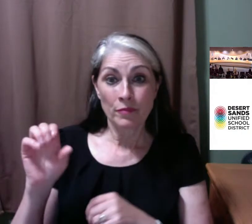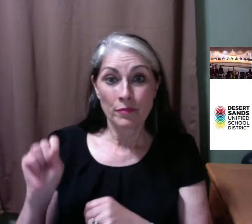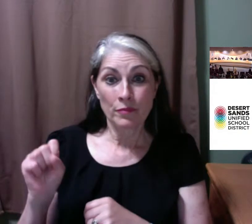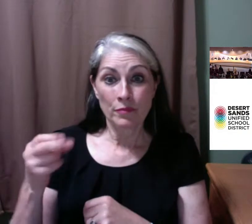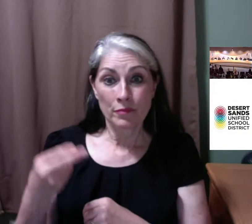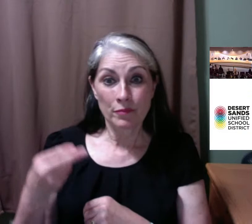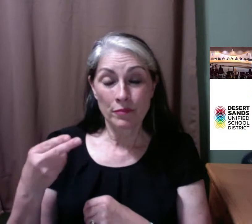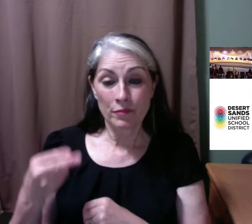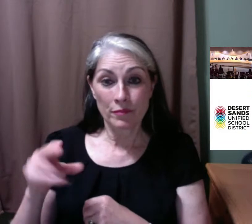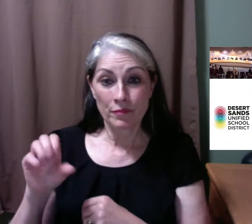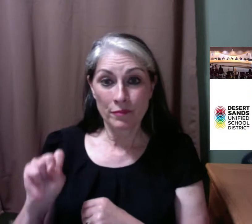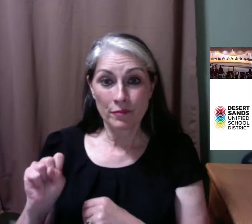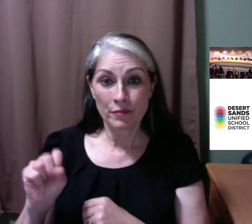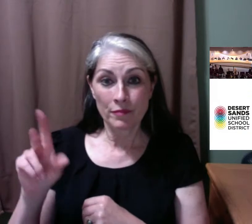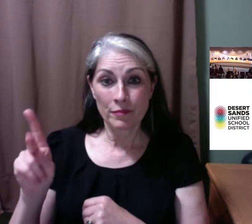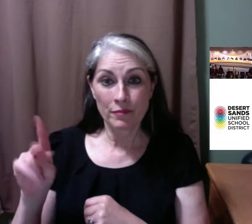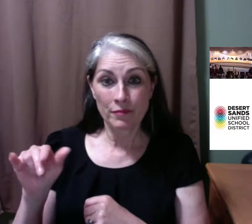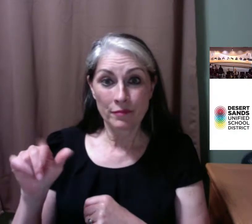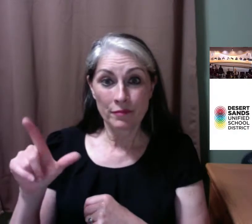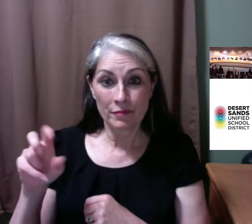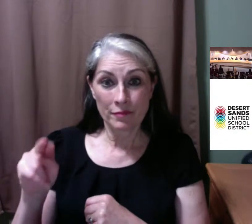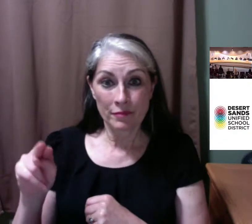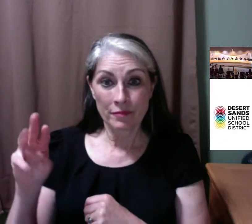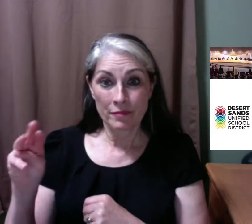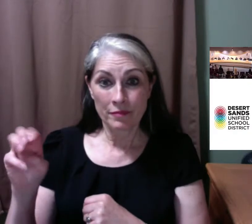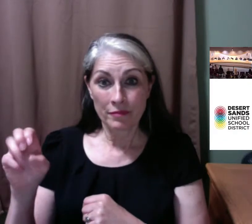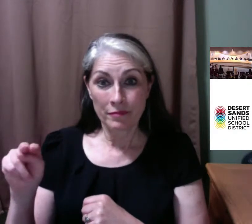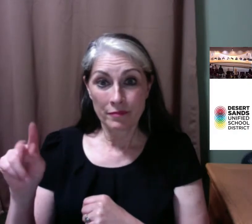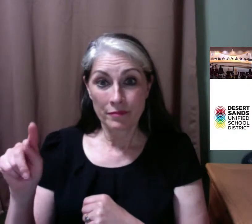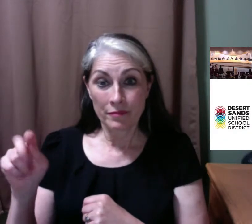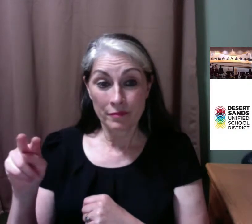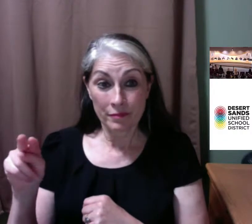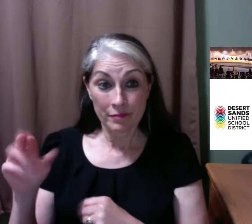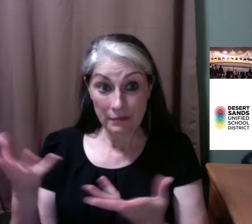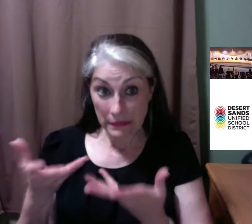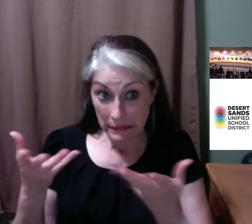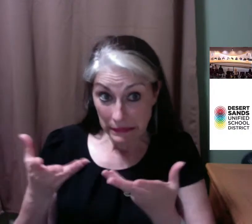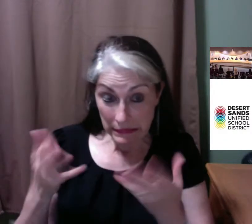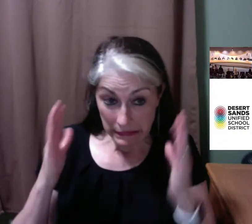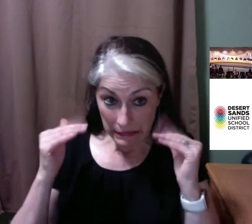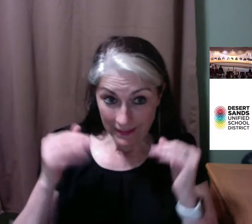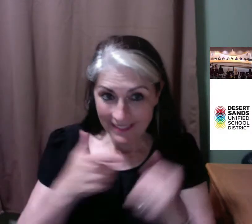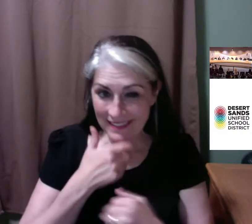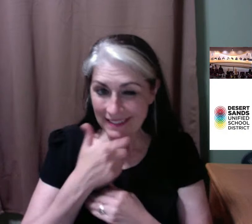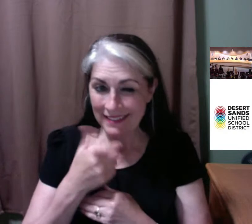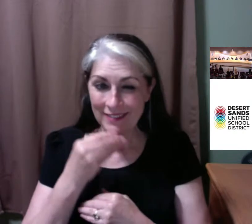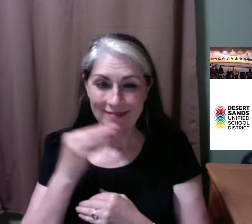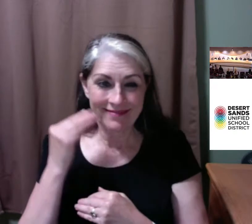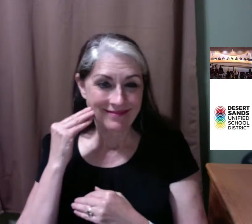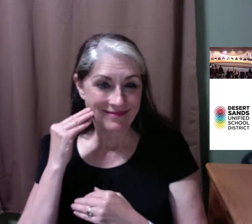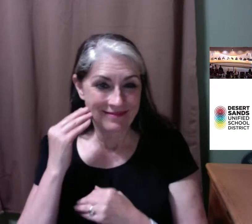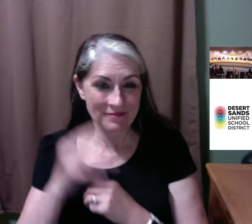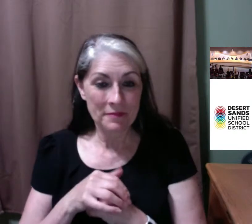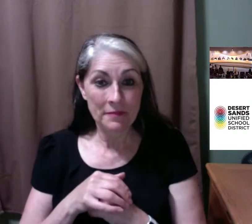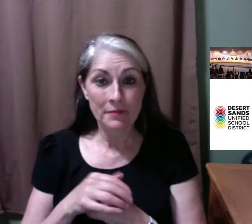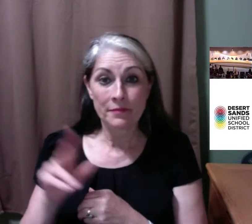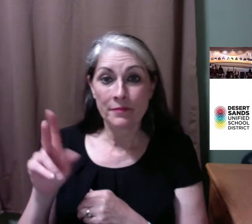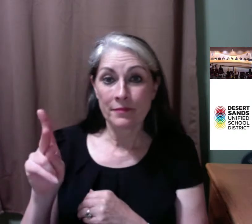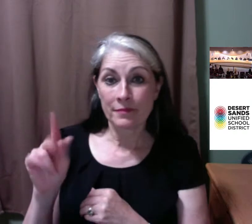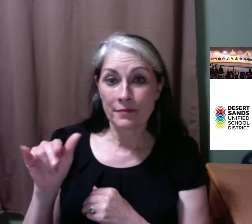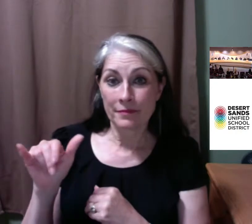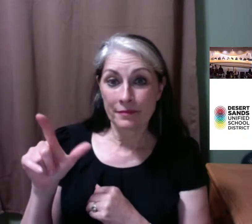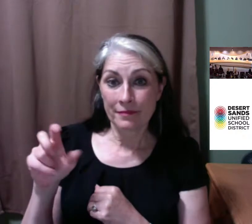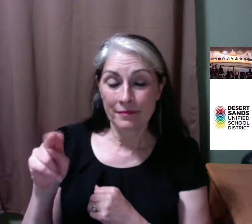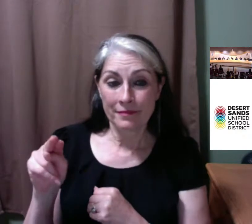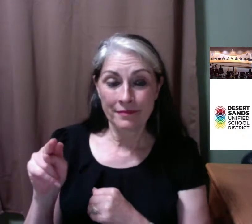Kaylin Montano. Kaylin, are you here? Well, hopefully she's watching at home. So Kaylin, along